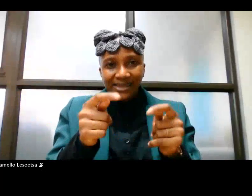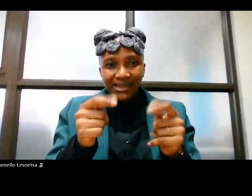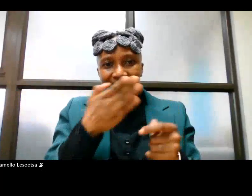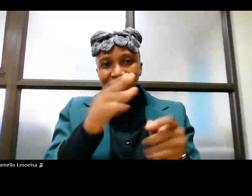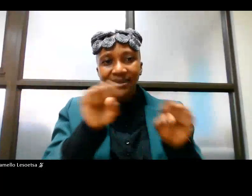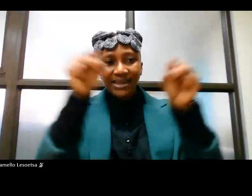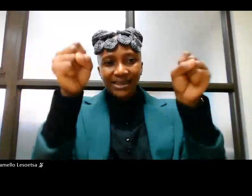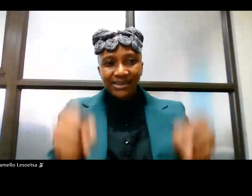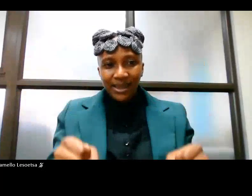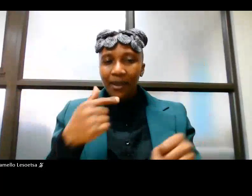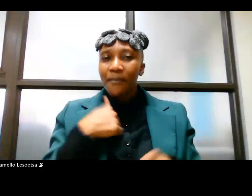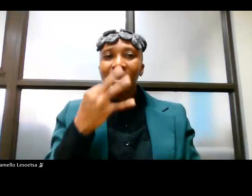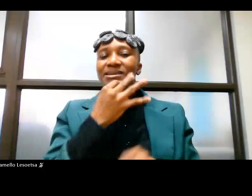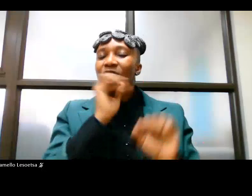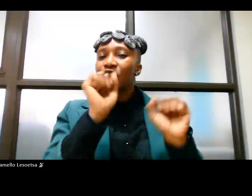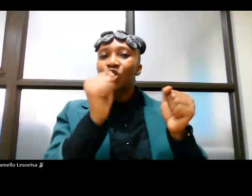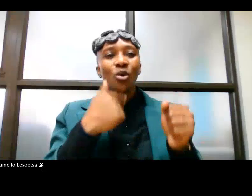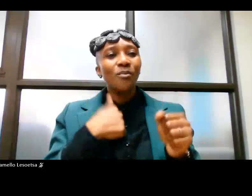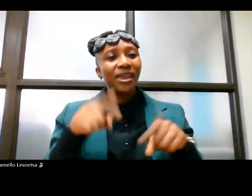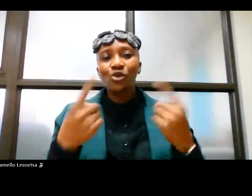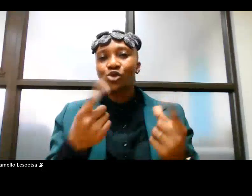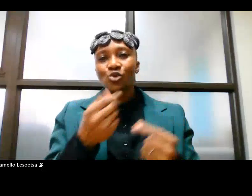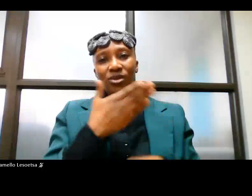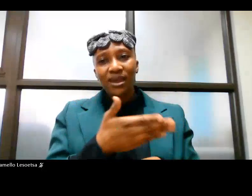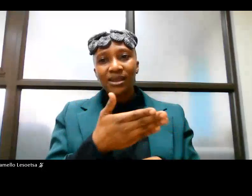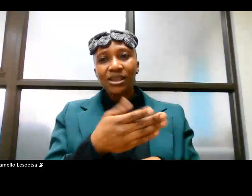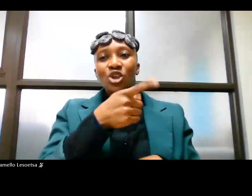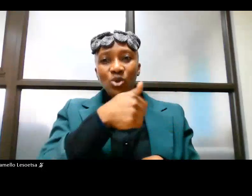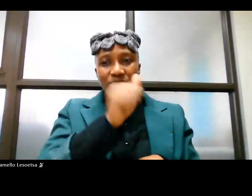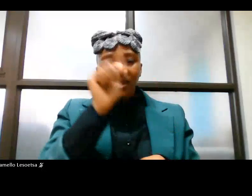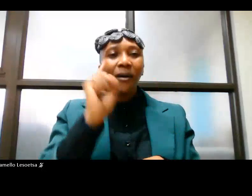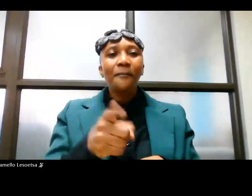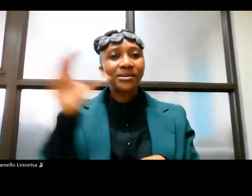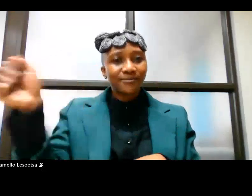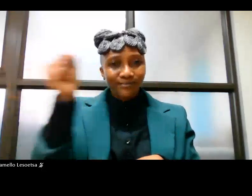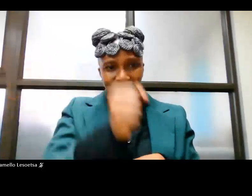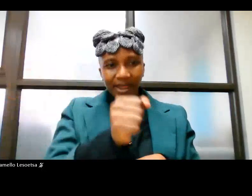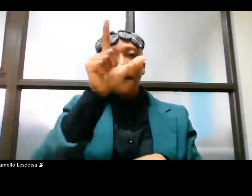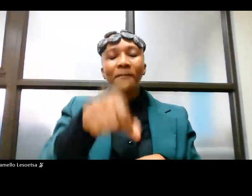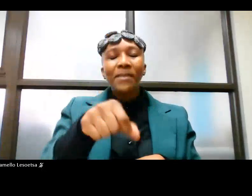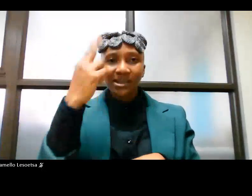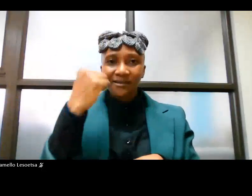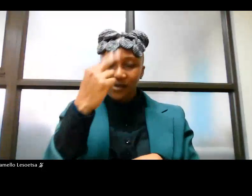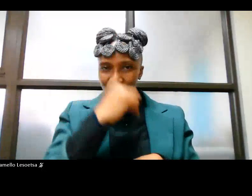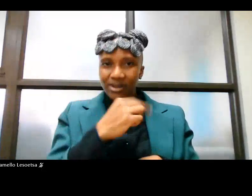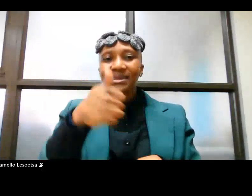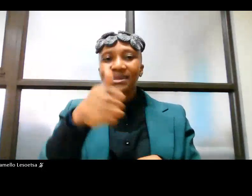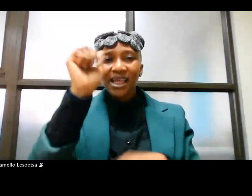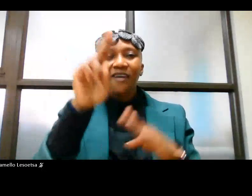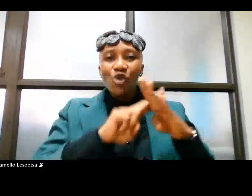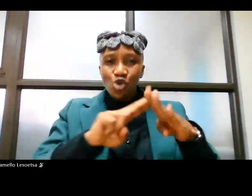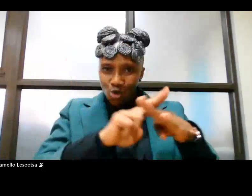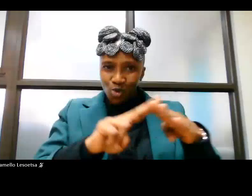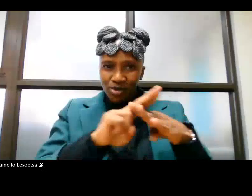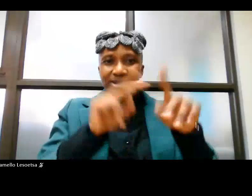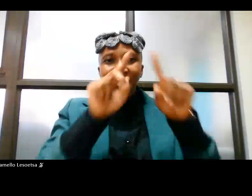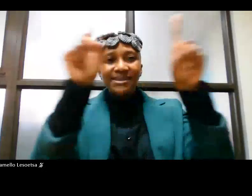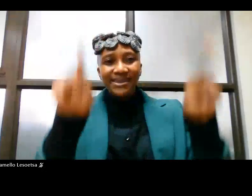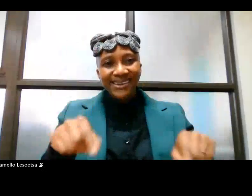not. I'm not going to do that. You have to get a person with visual impairment who uses the screen reader to do the